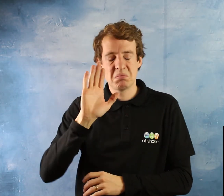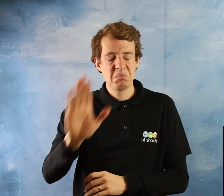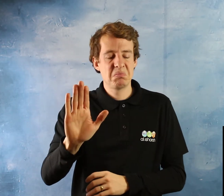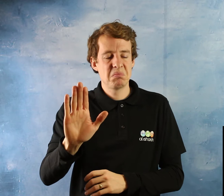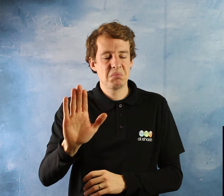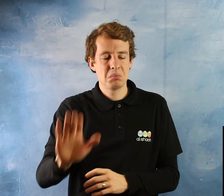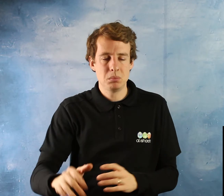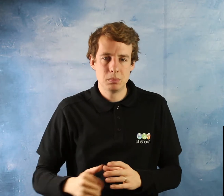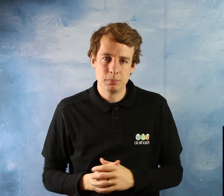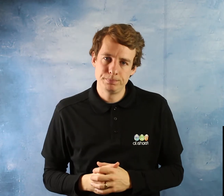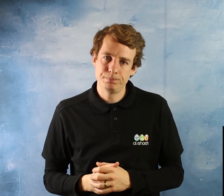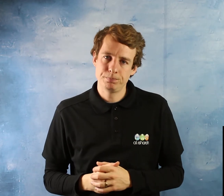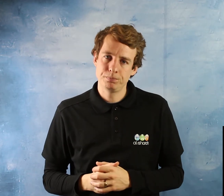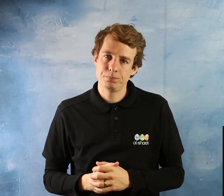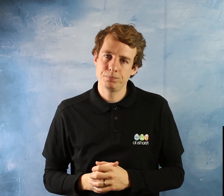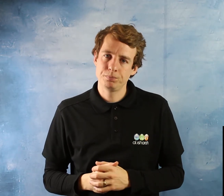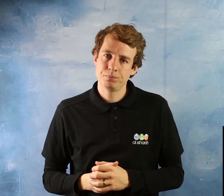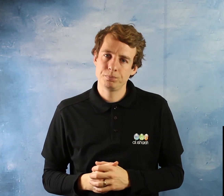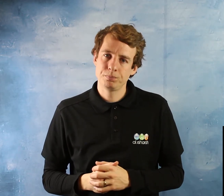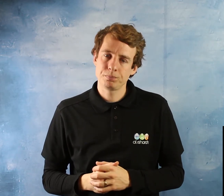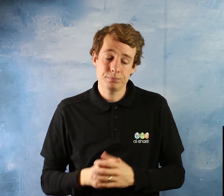hadith, Al-kibriya'u rida'i.